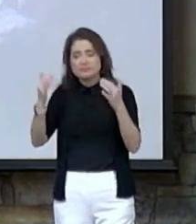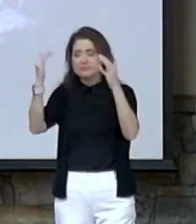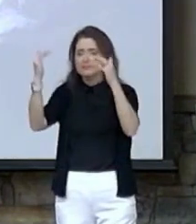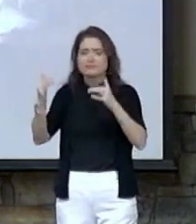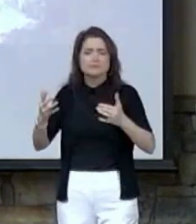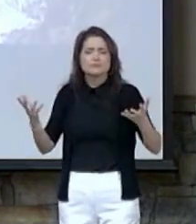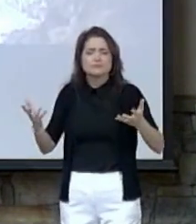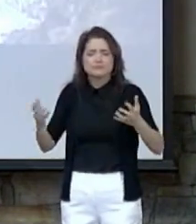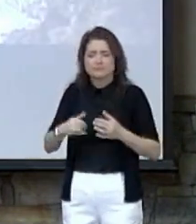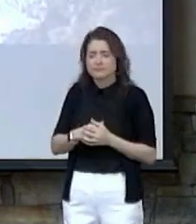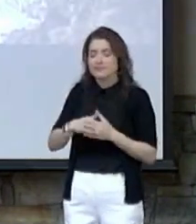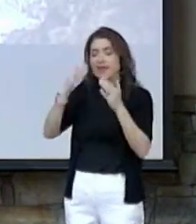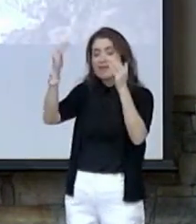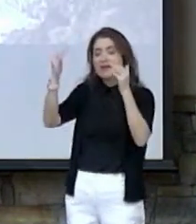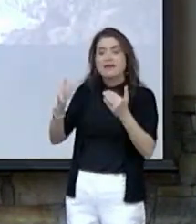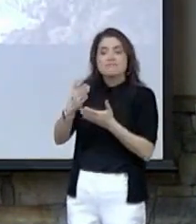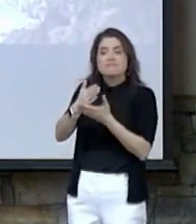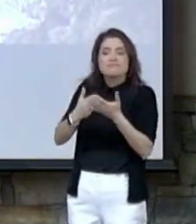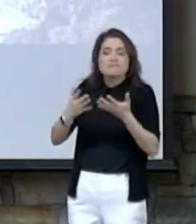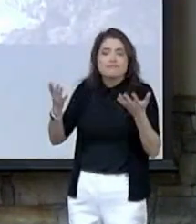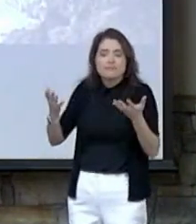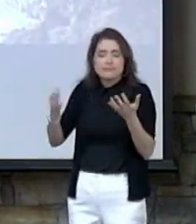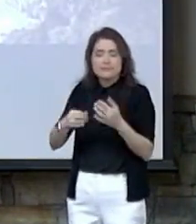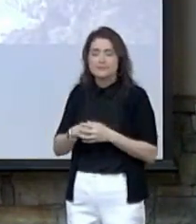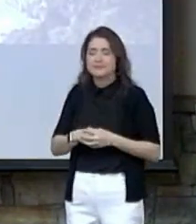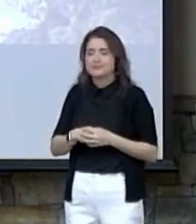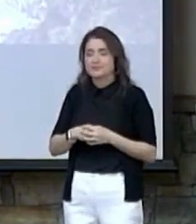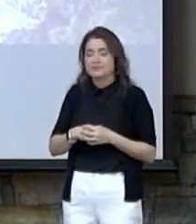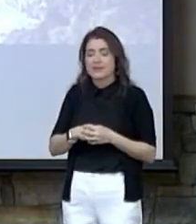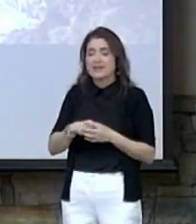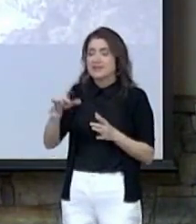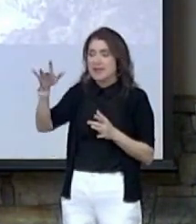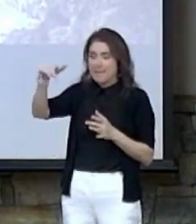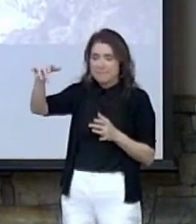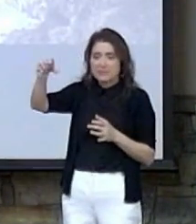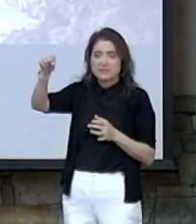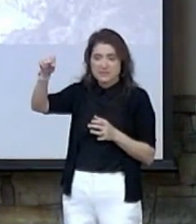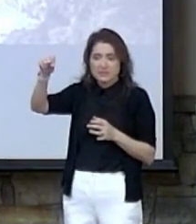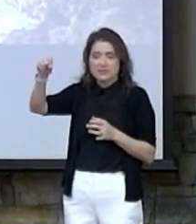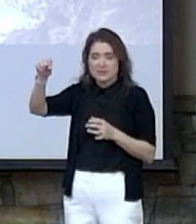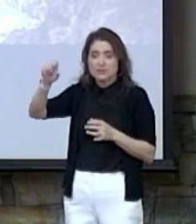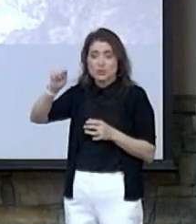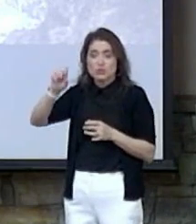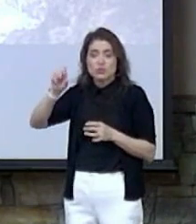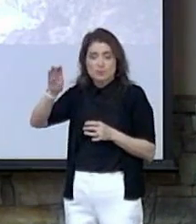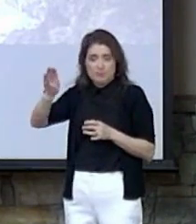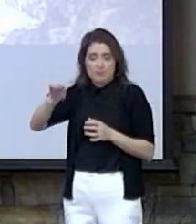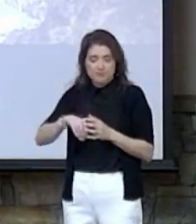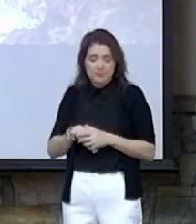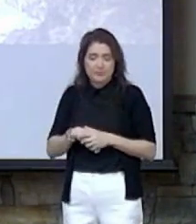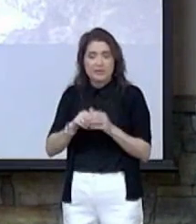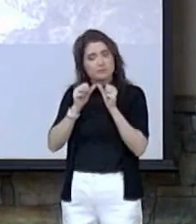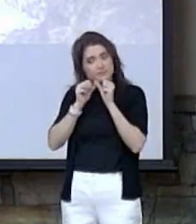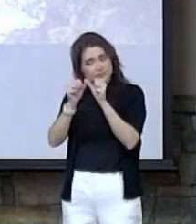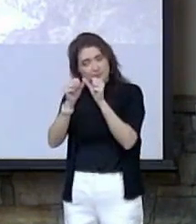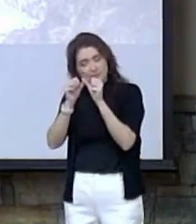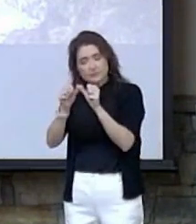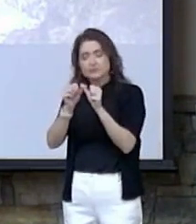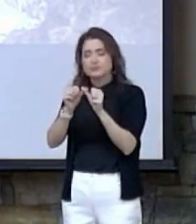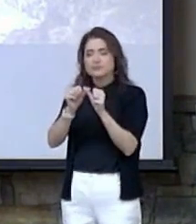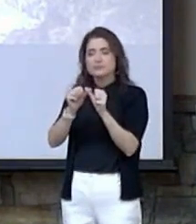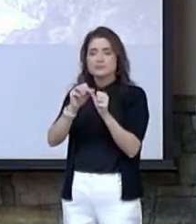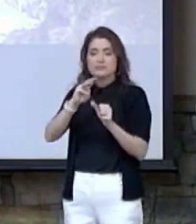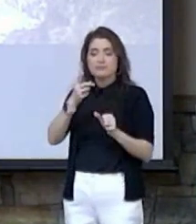next? What's the next piece? And the next piece is this: it's the empty tomb. Let's go back and continue in Matthew chapter